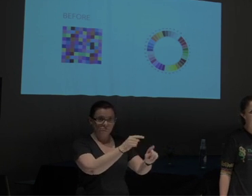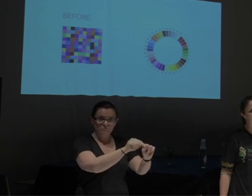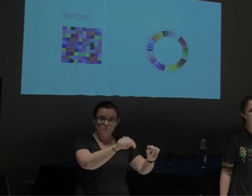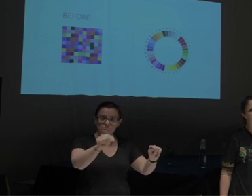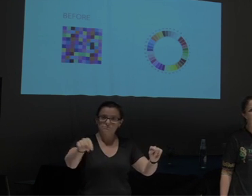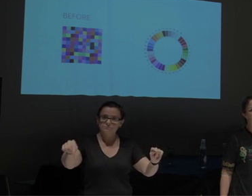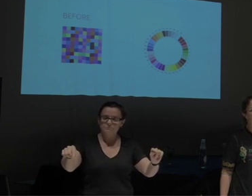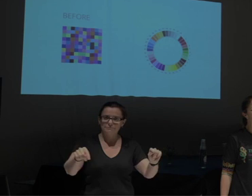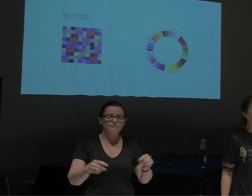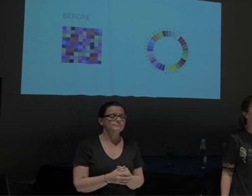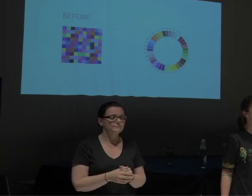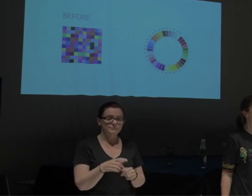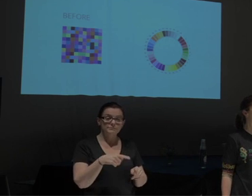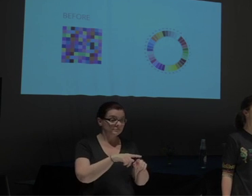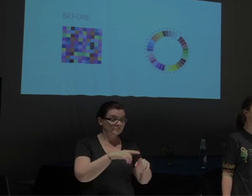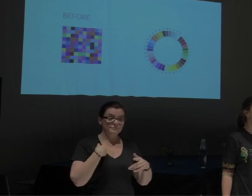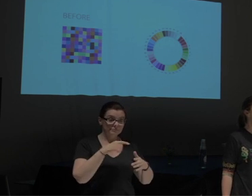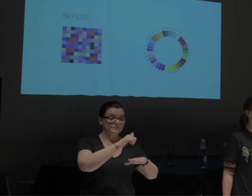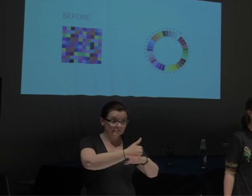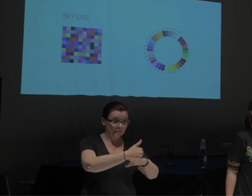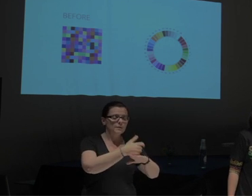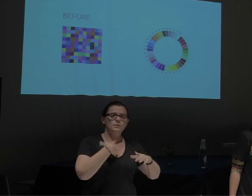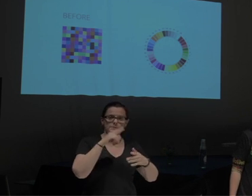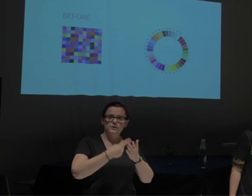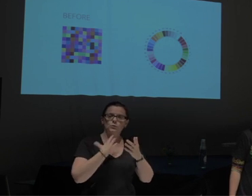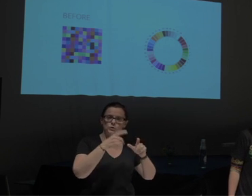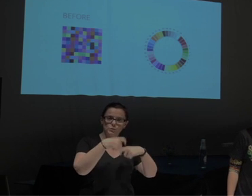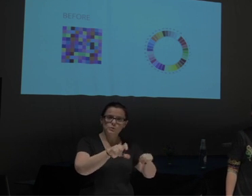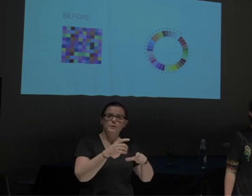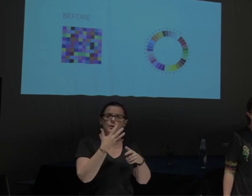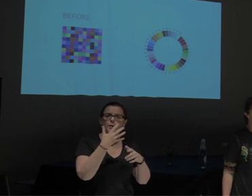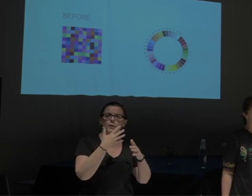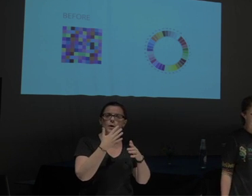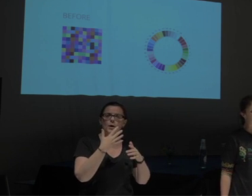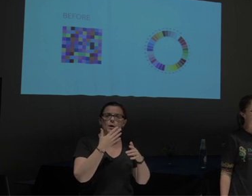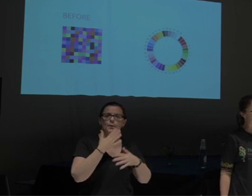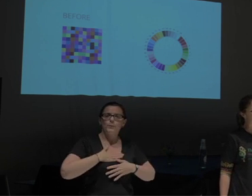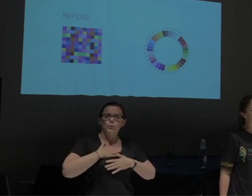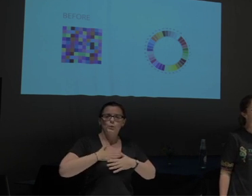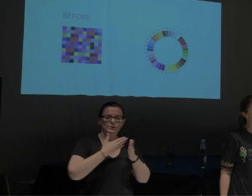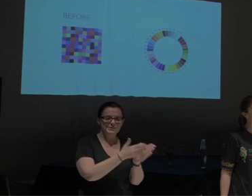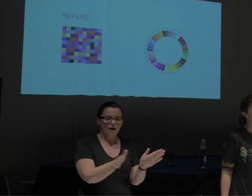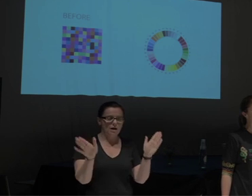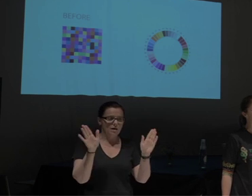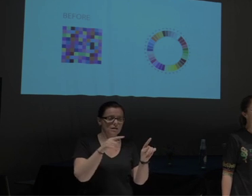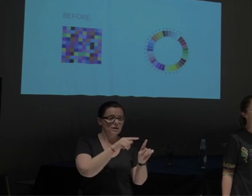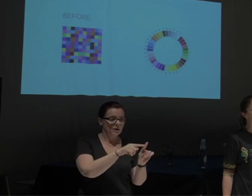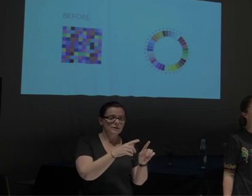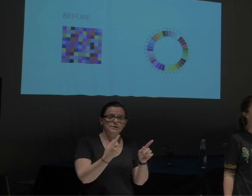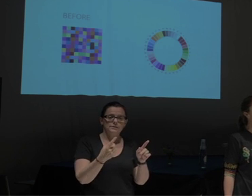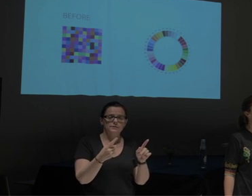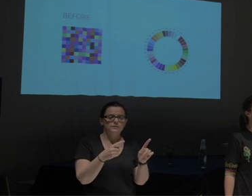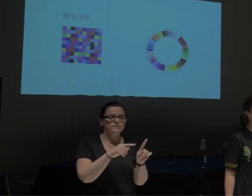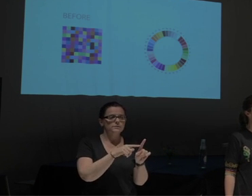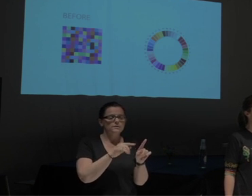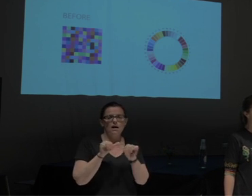this, and I decided to carry on with this idea of the mood scale. And I found, in my research with doctors, I found something